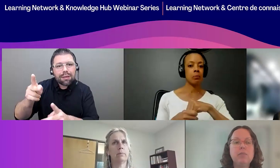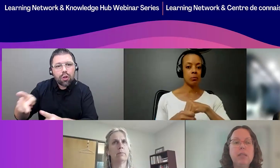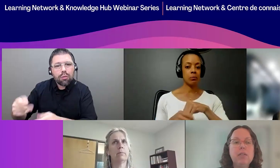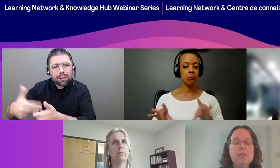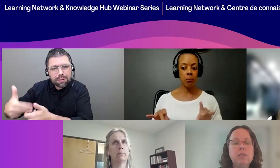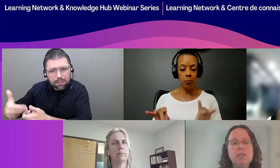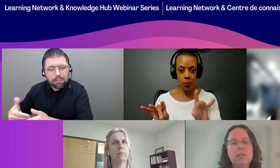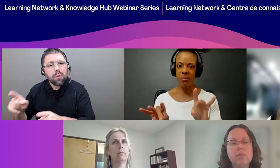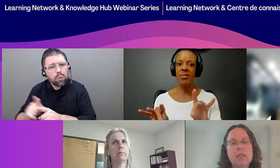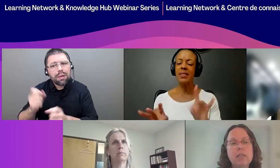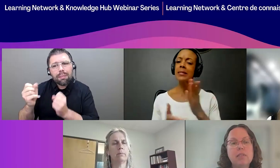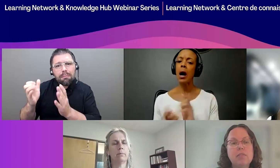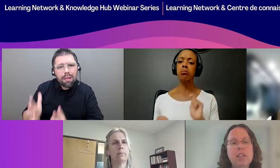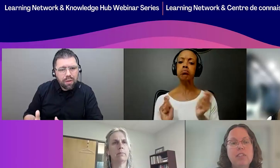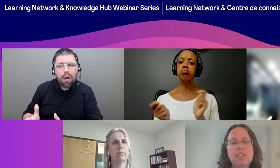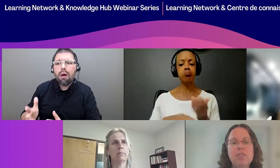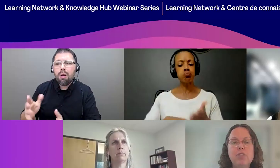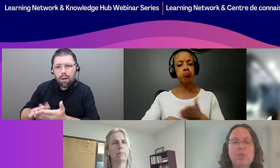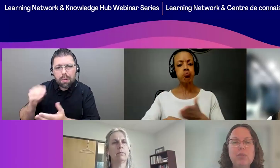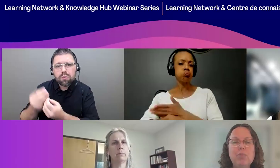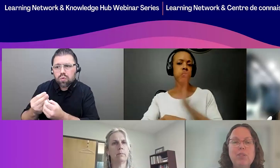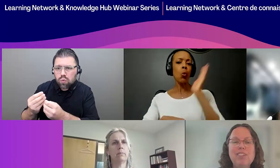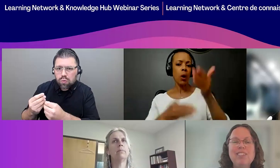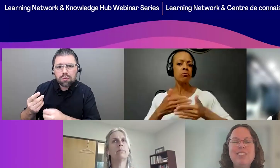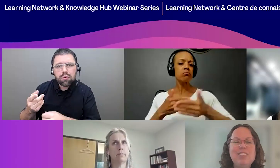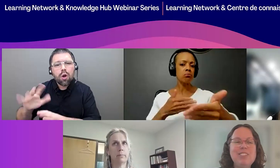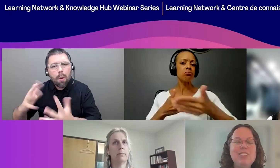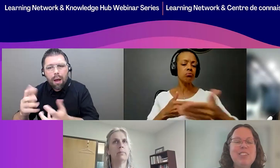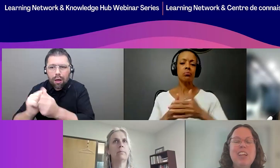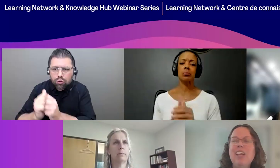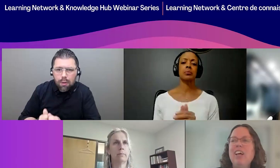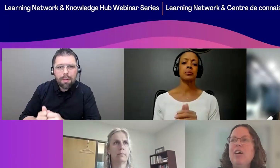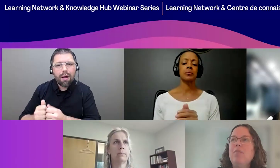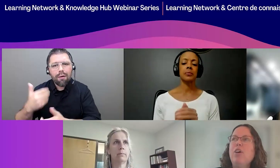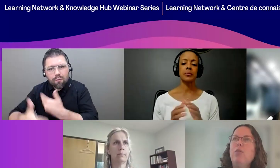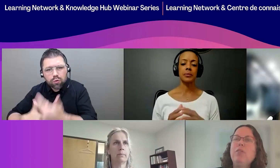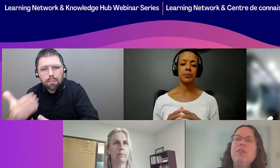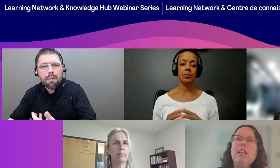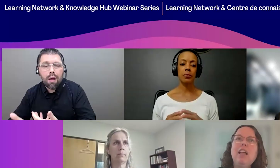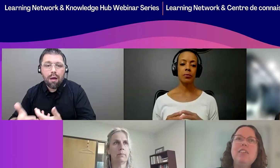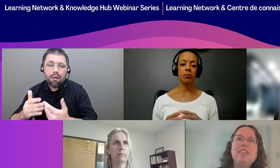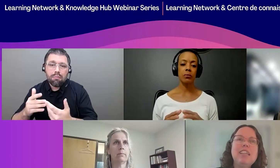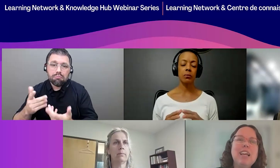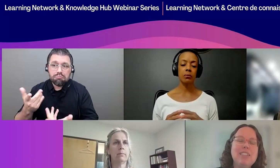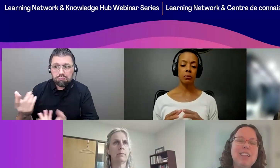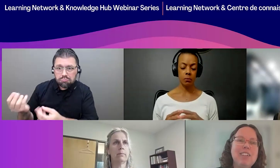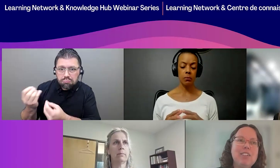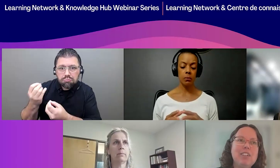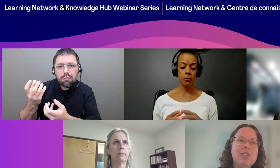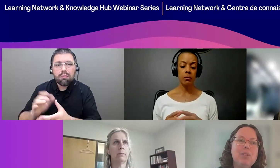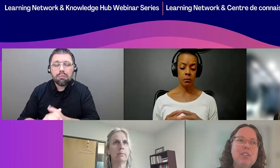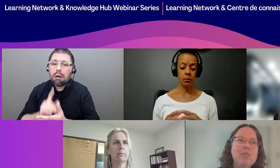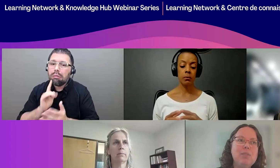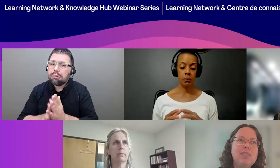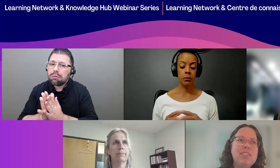we would like to make, which is the next phase that we will be proposing to do. So we realized at the end